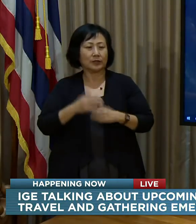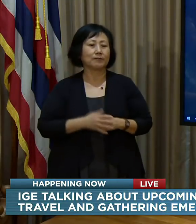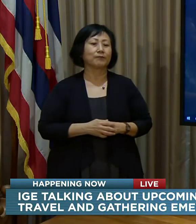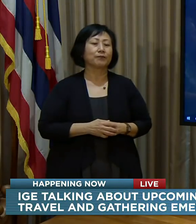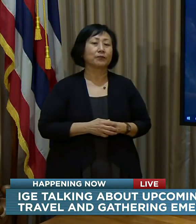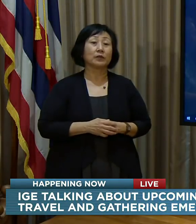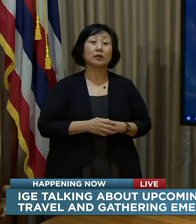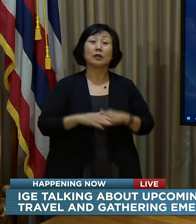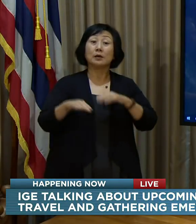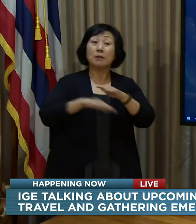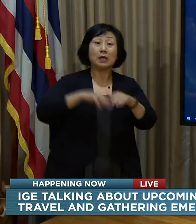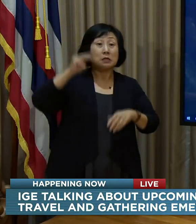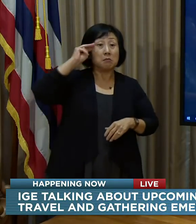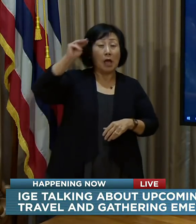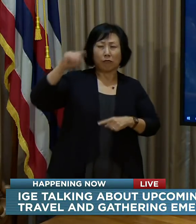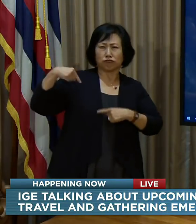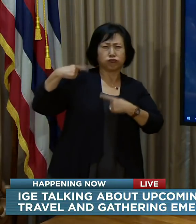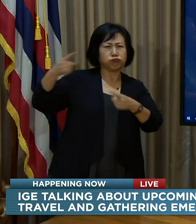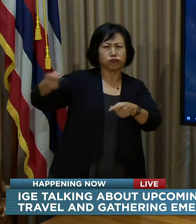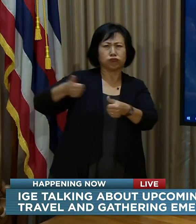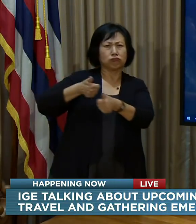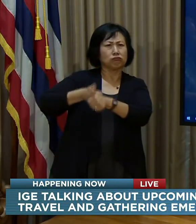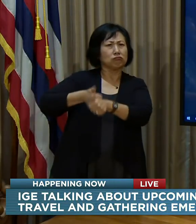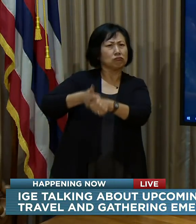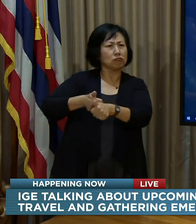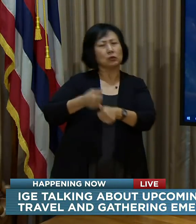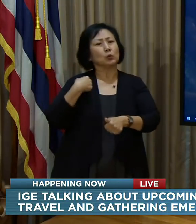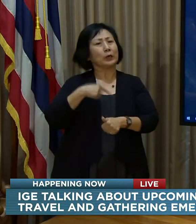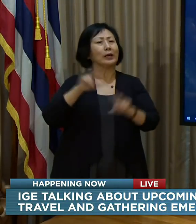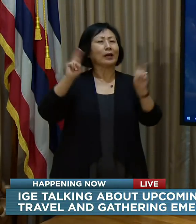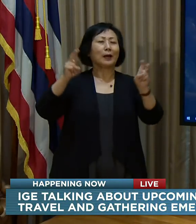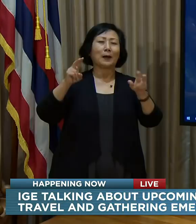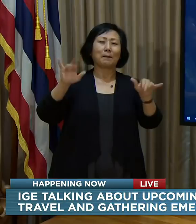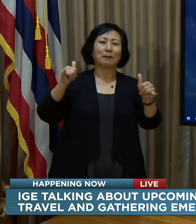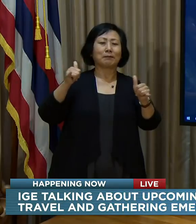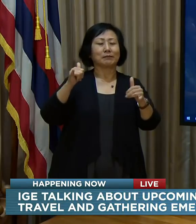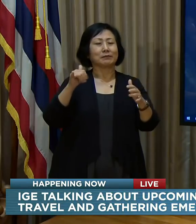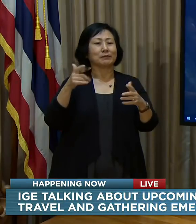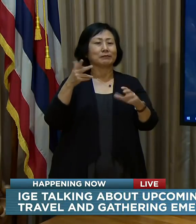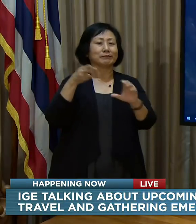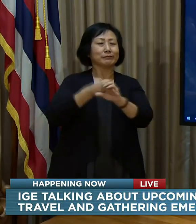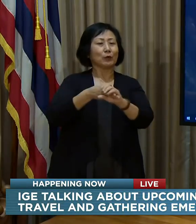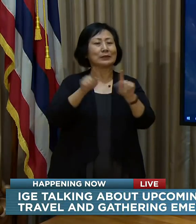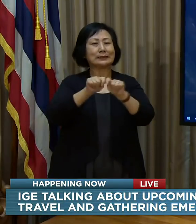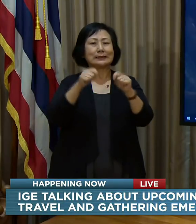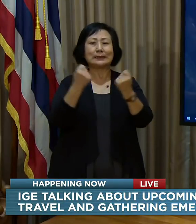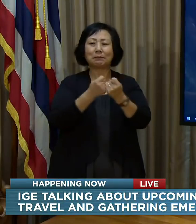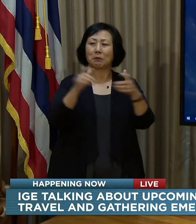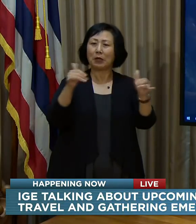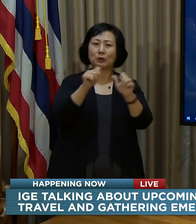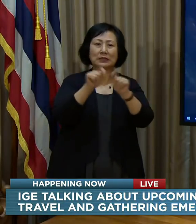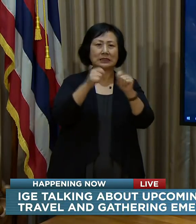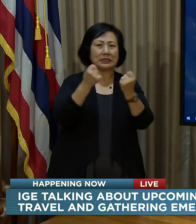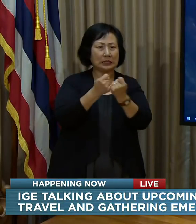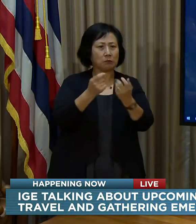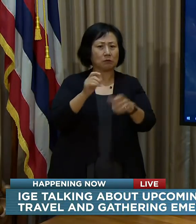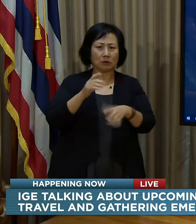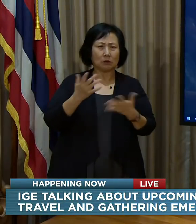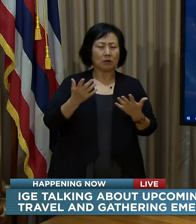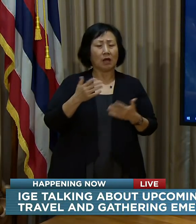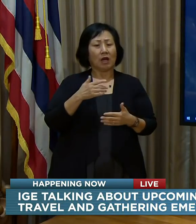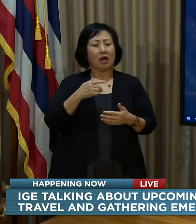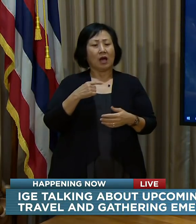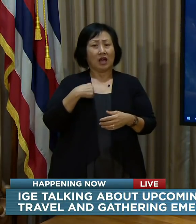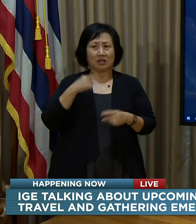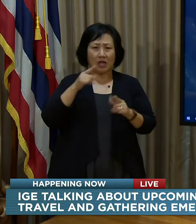basically, we have been on board all the way. We've played with the team and we've worked with the team, and I think right now we stand extremely